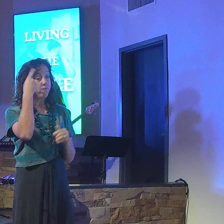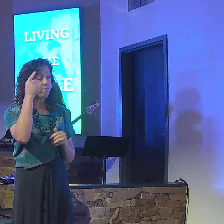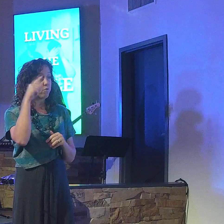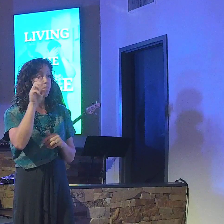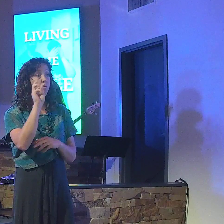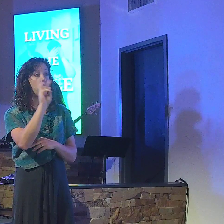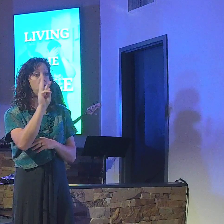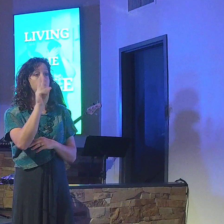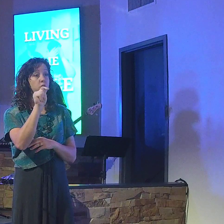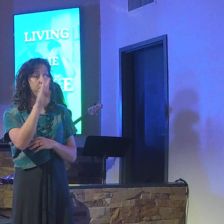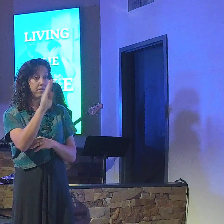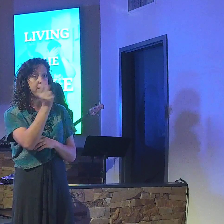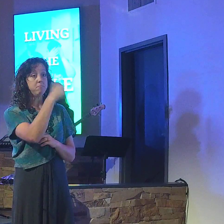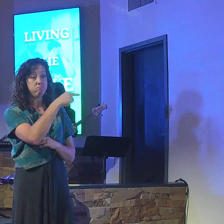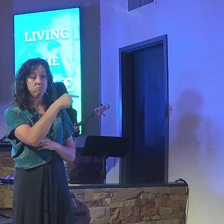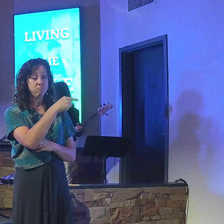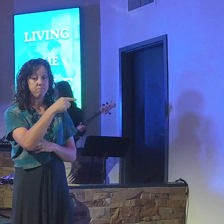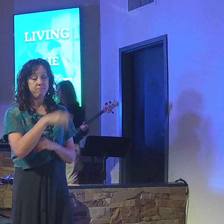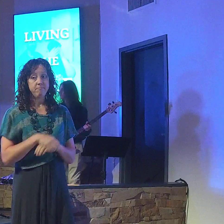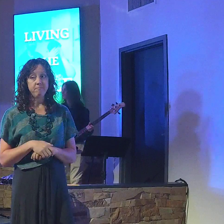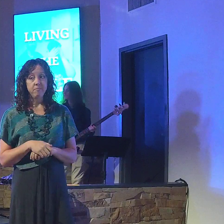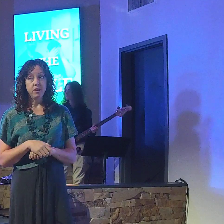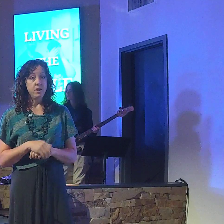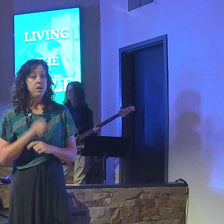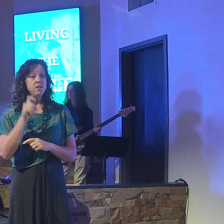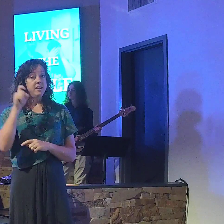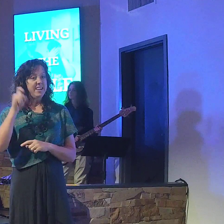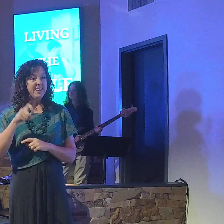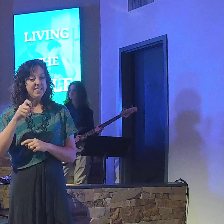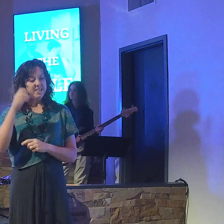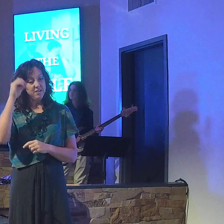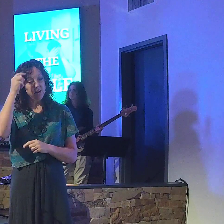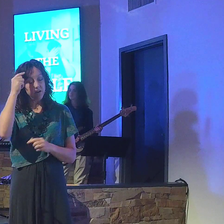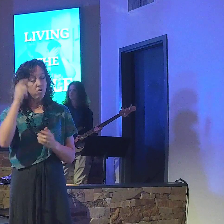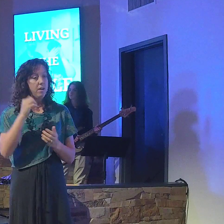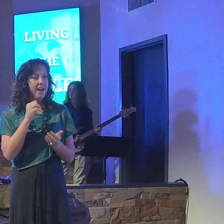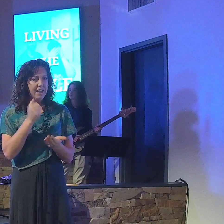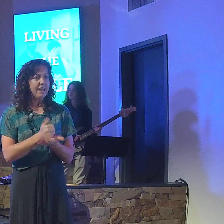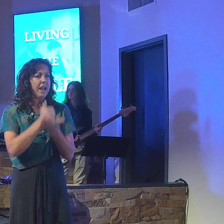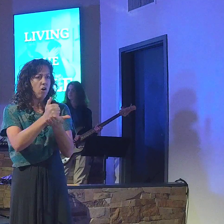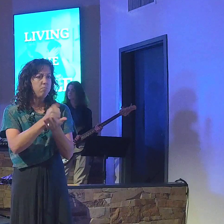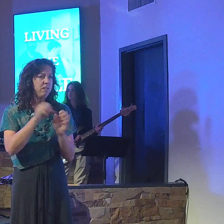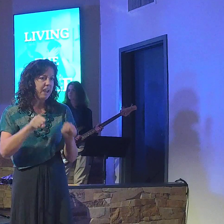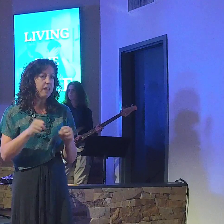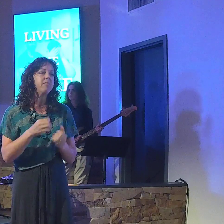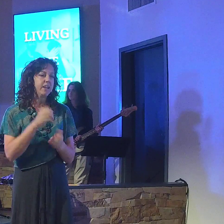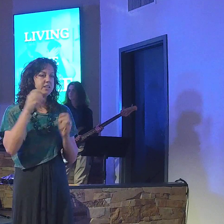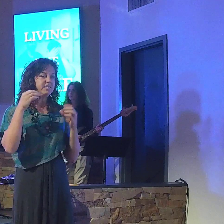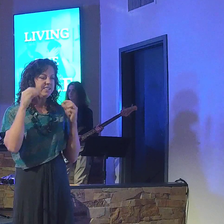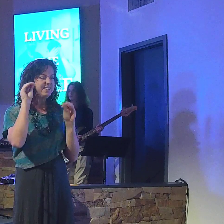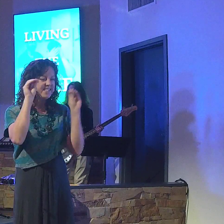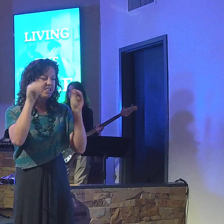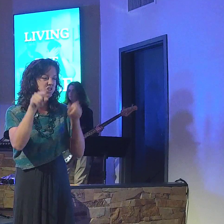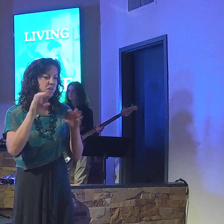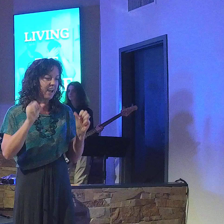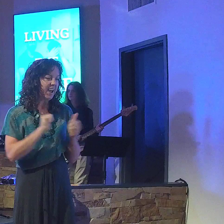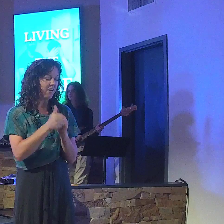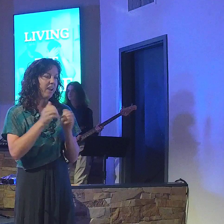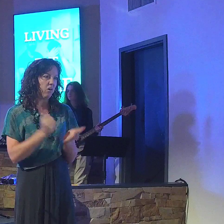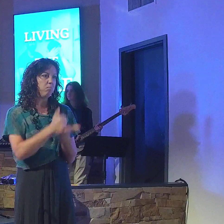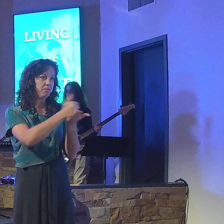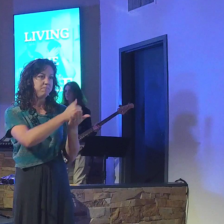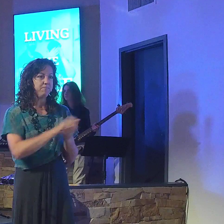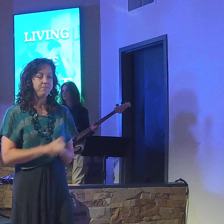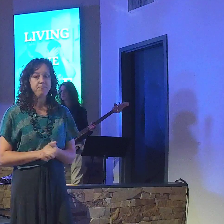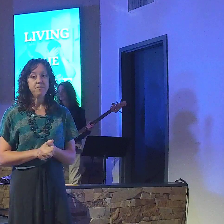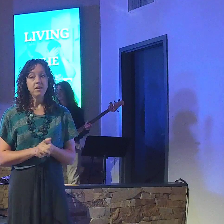just come on out. Just show up. You don't need to have construction experience. They'll even let me out there. And so just come on out. It doesn't matter. If